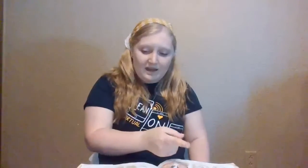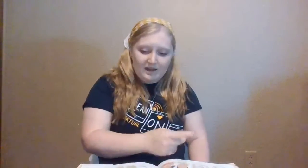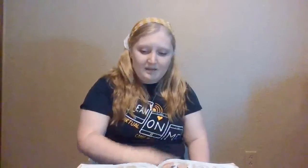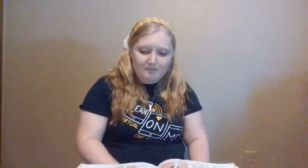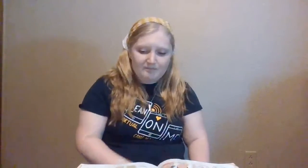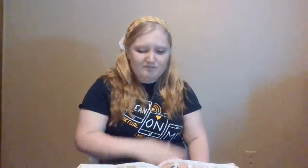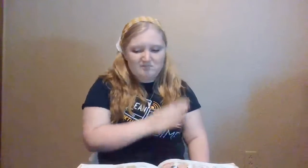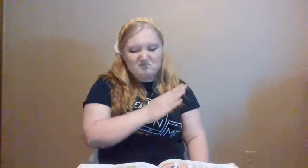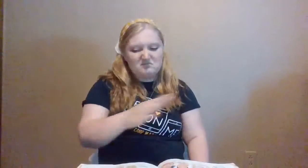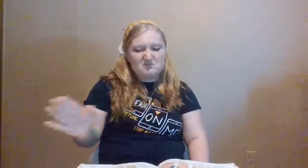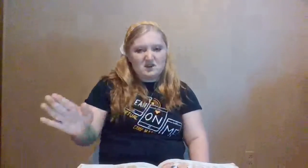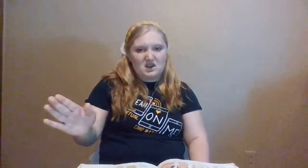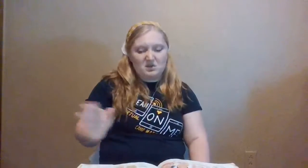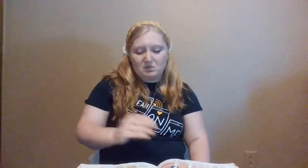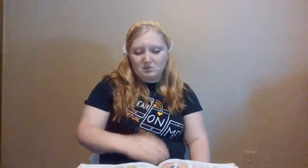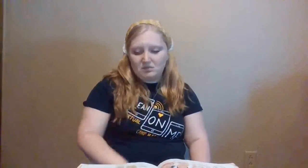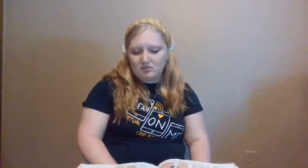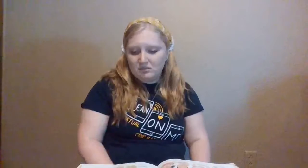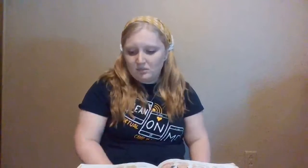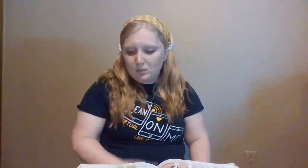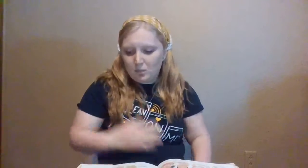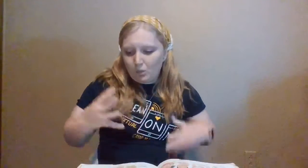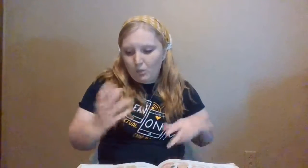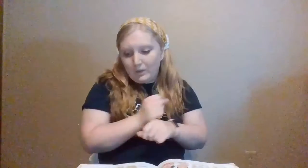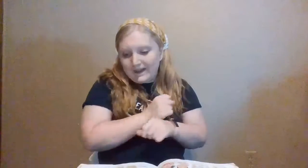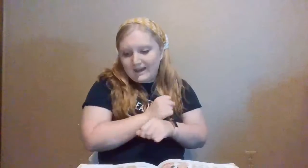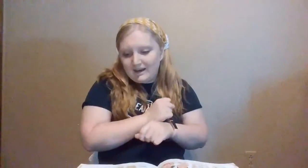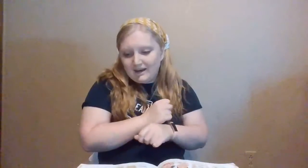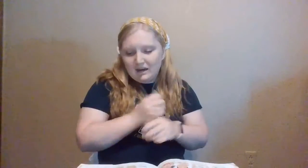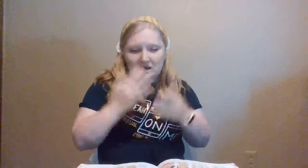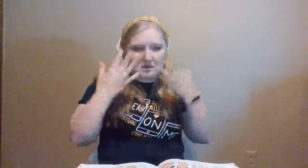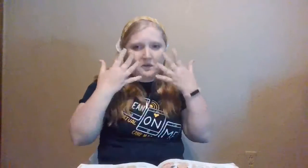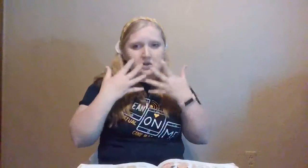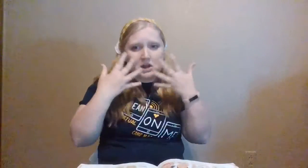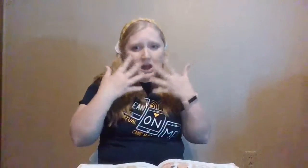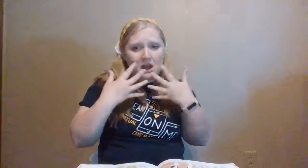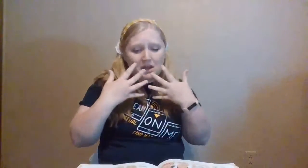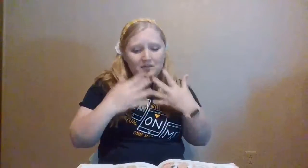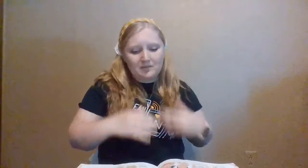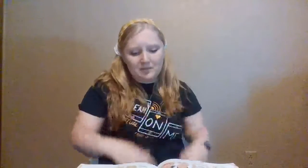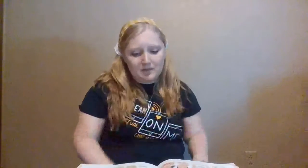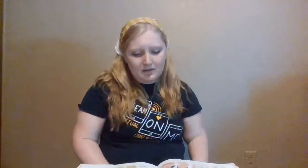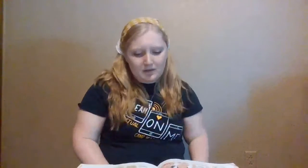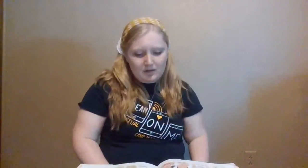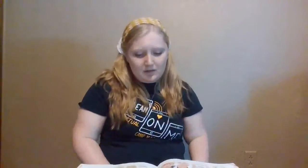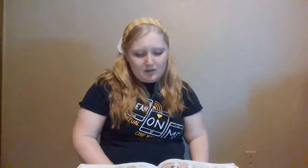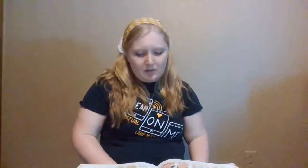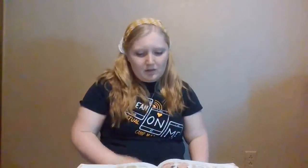they don't win, it's a shame.